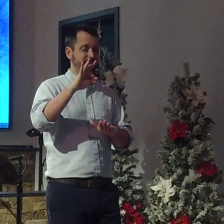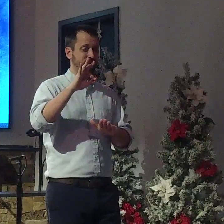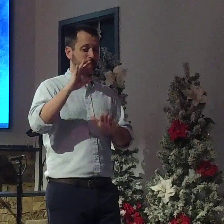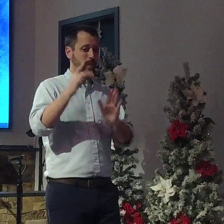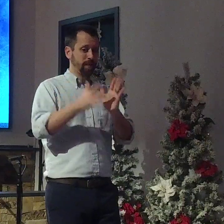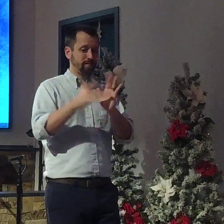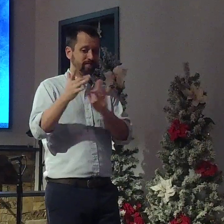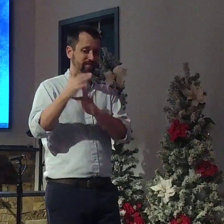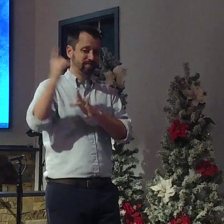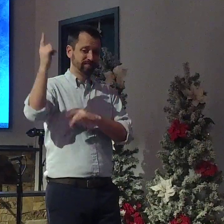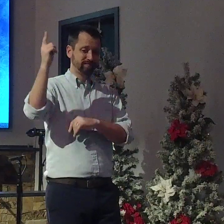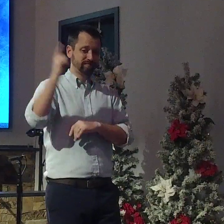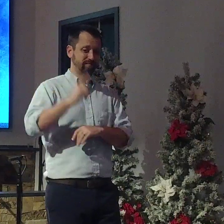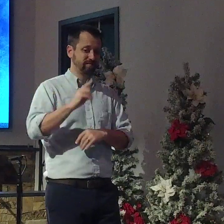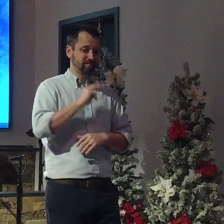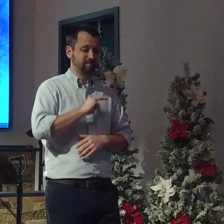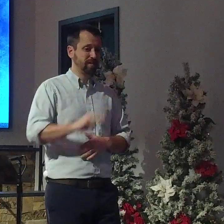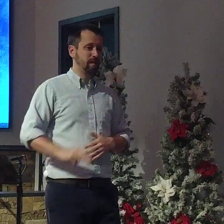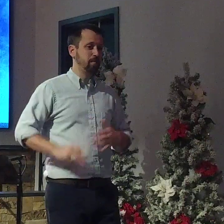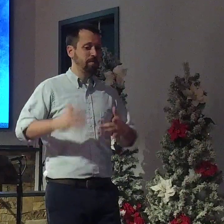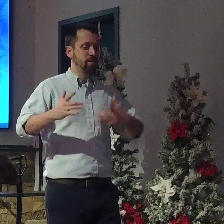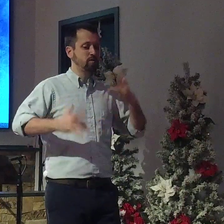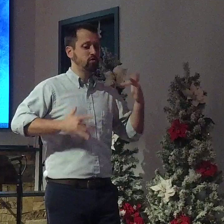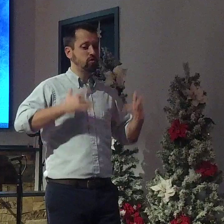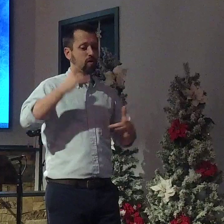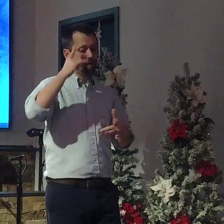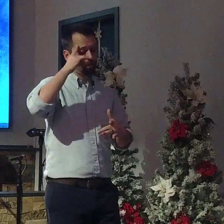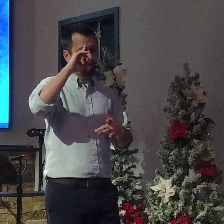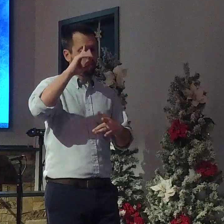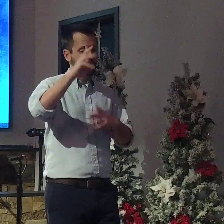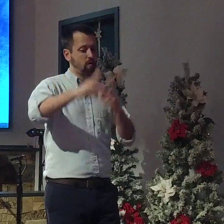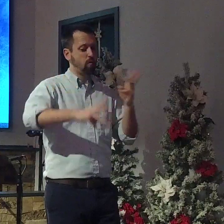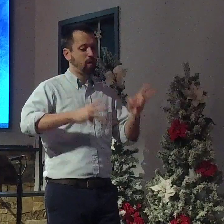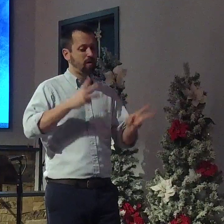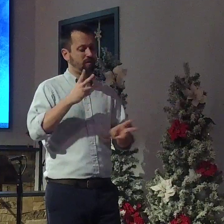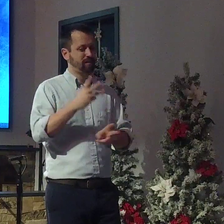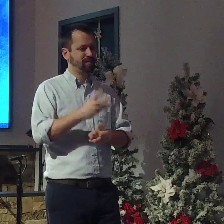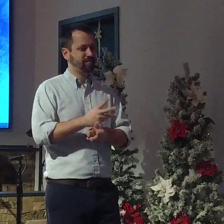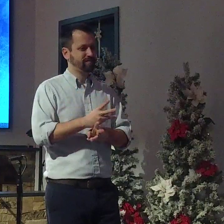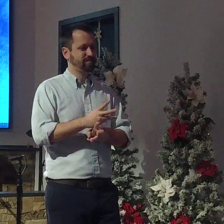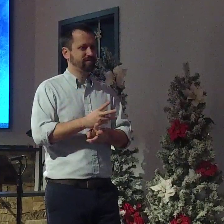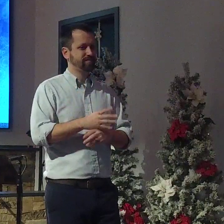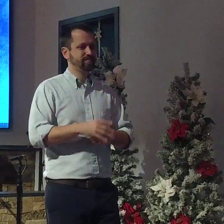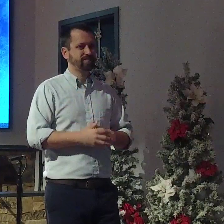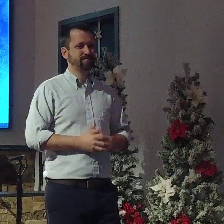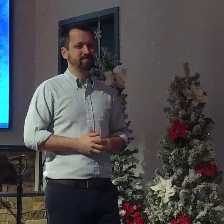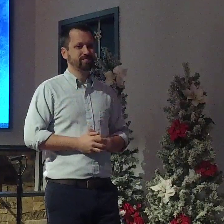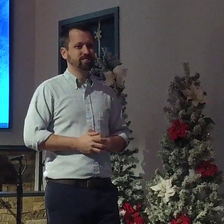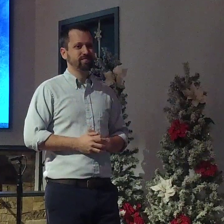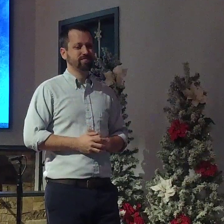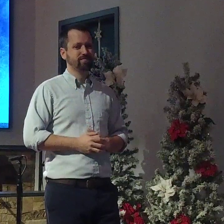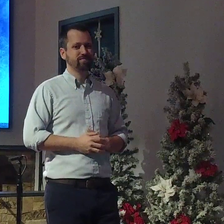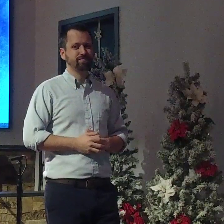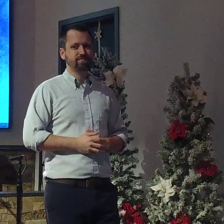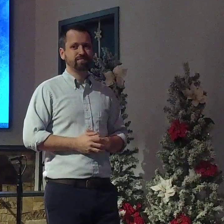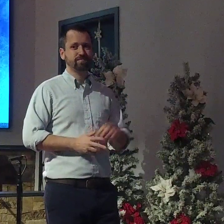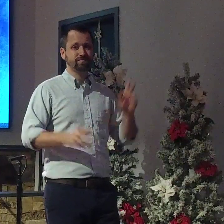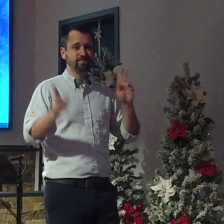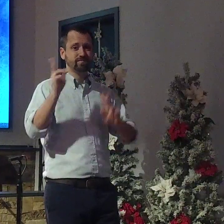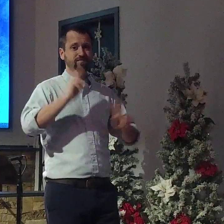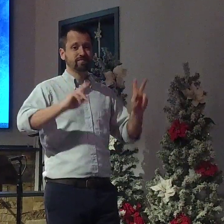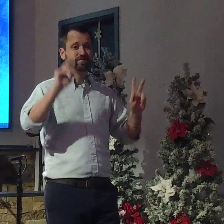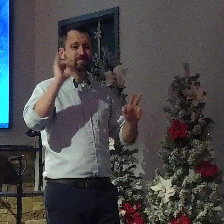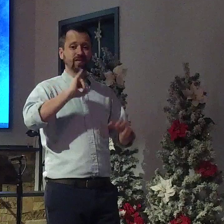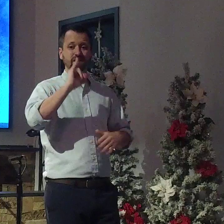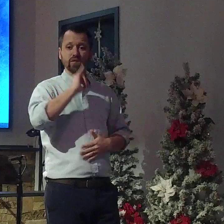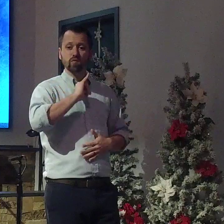their Savior. You know, it was kind of their oppression they faced back then from the Roman Empire. It was kind of like that boss at work